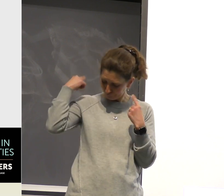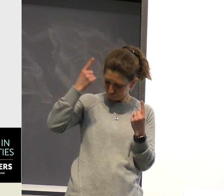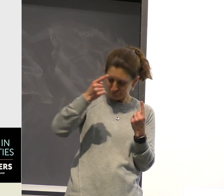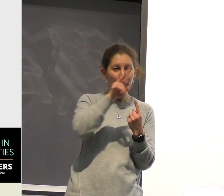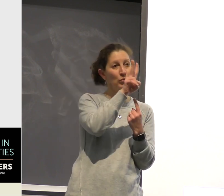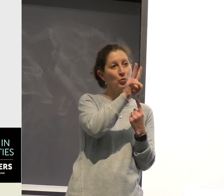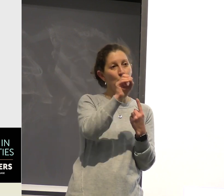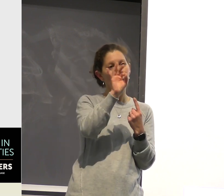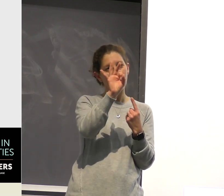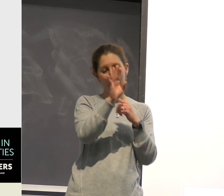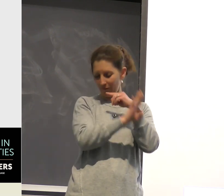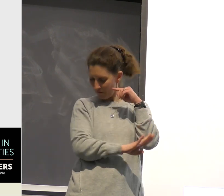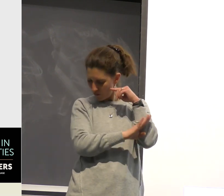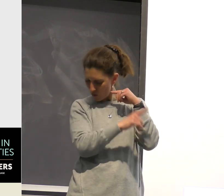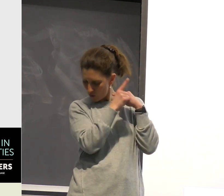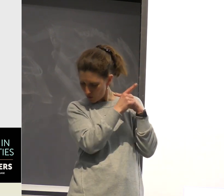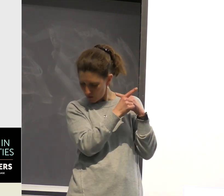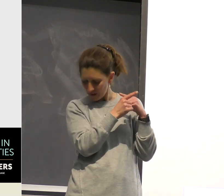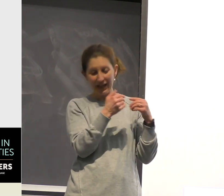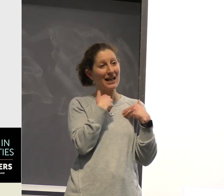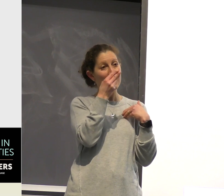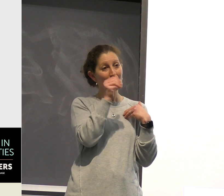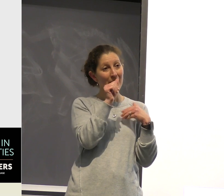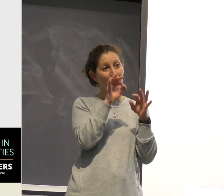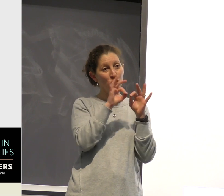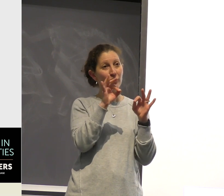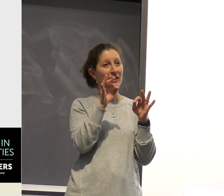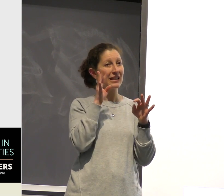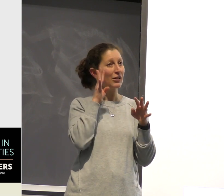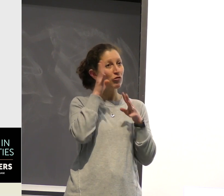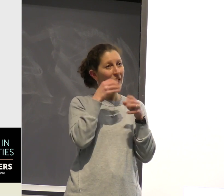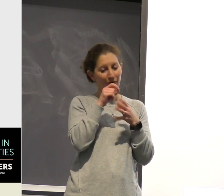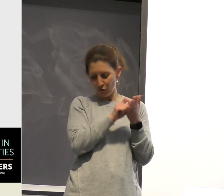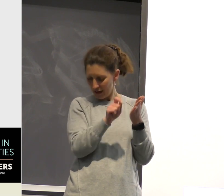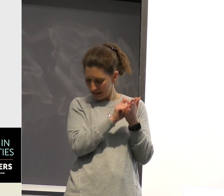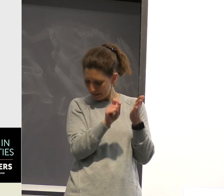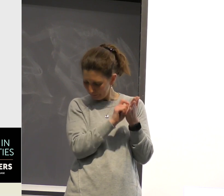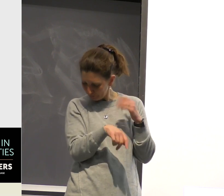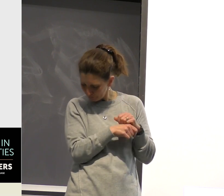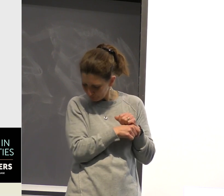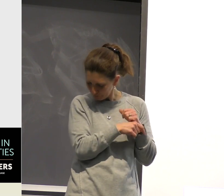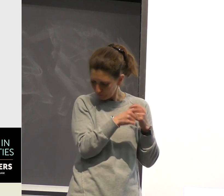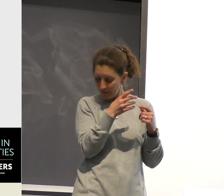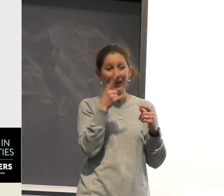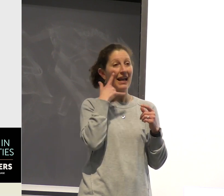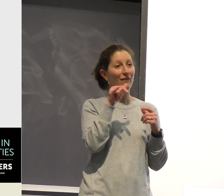He began working at Cromania in the fall of 2009. He has a master's degree in creative writing from California